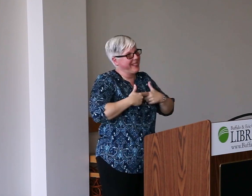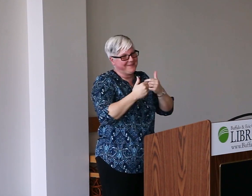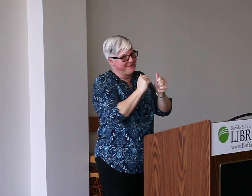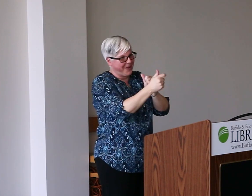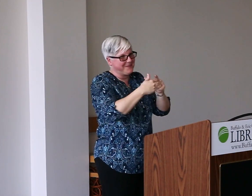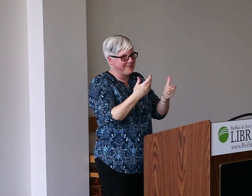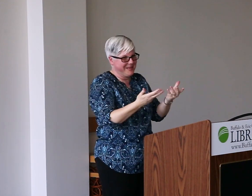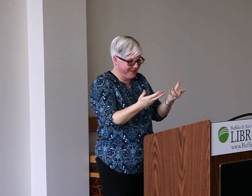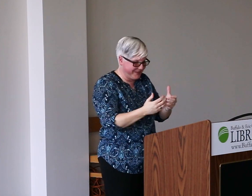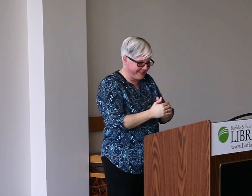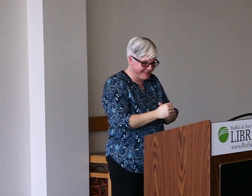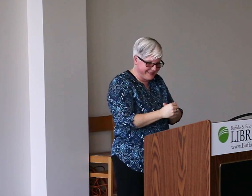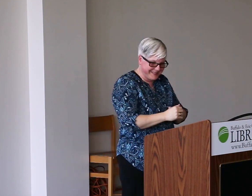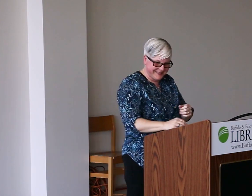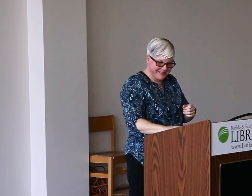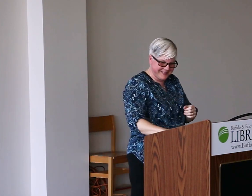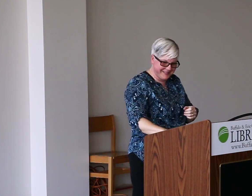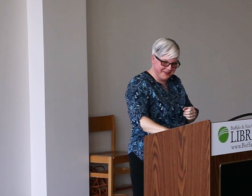guys. So I didn't live far from here.